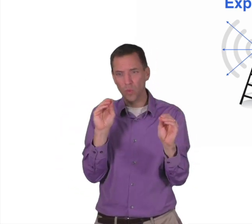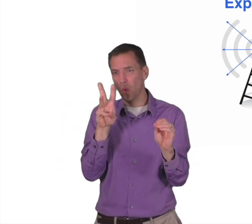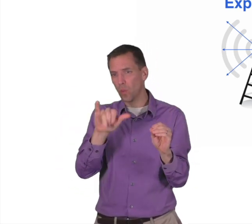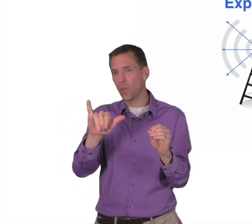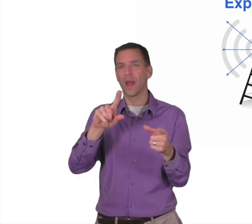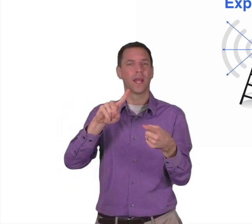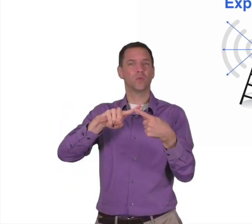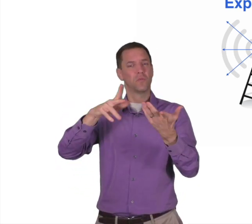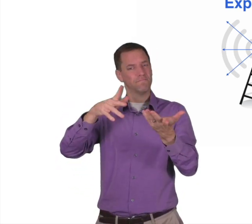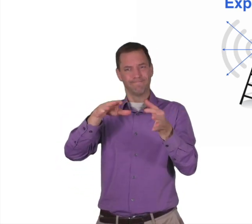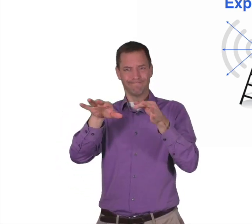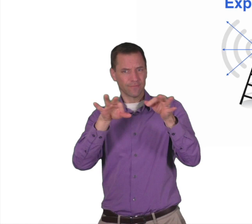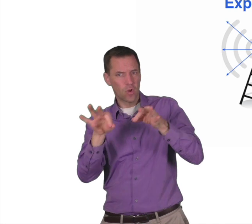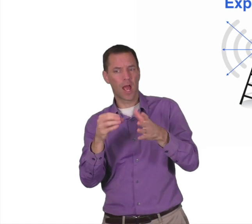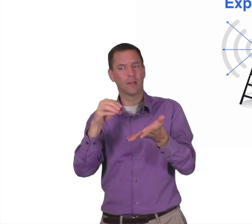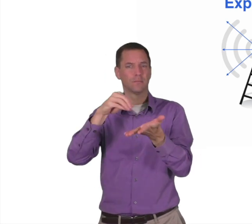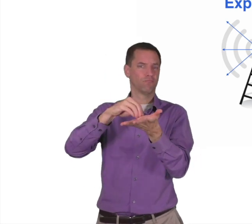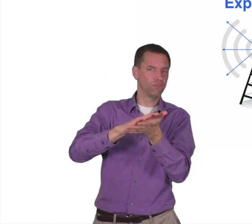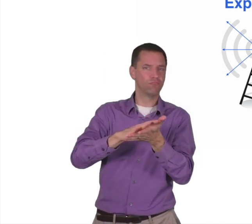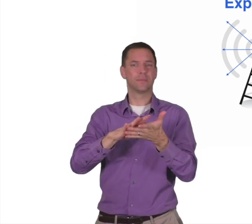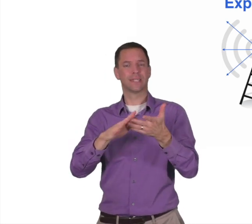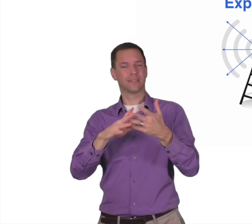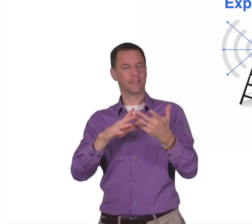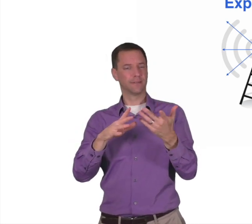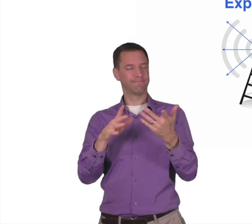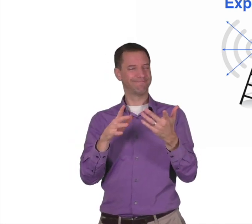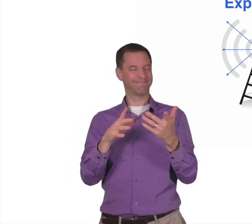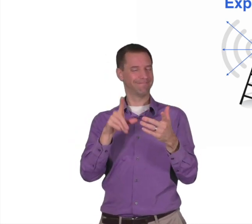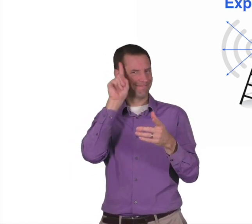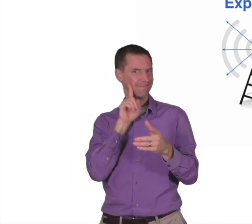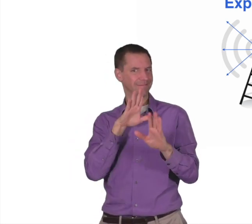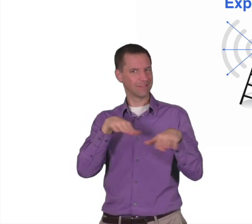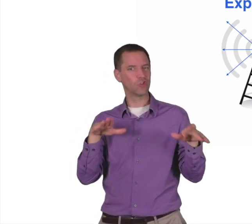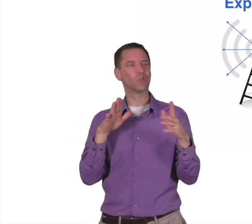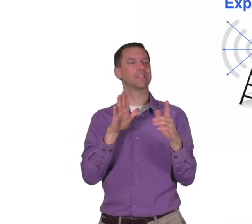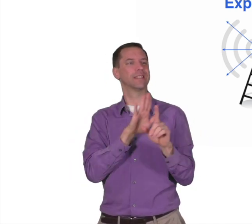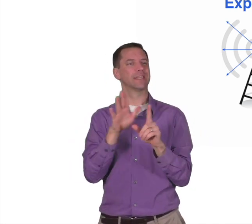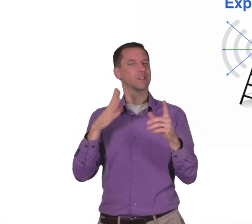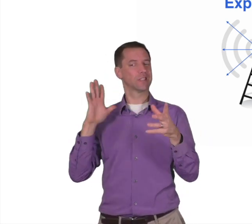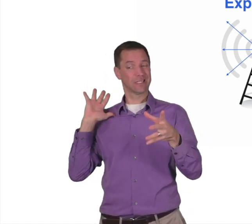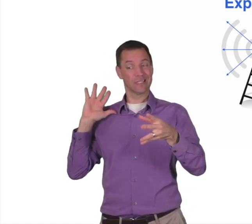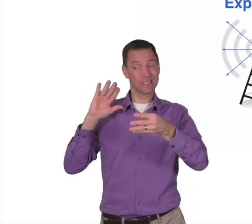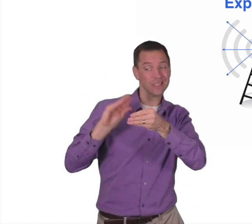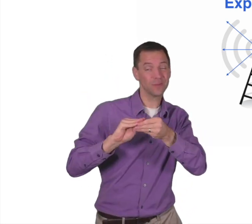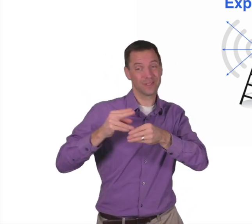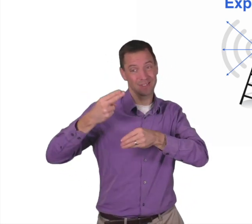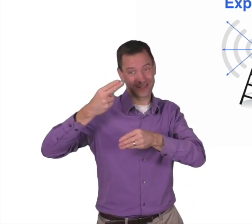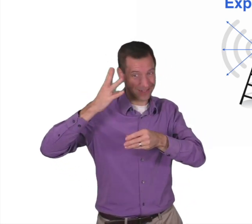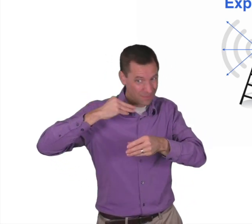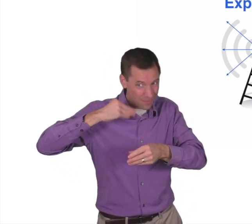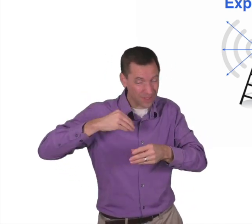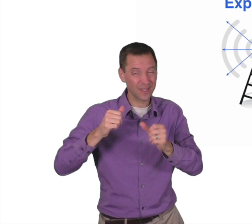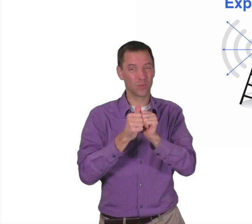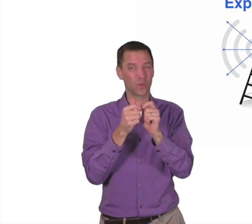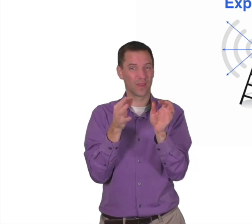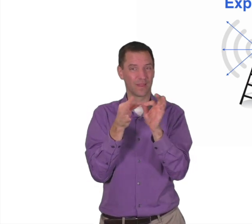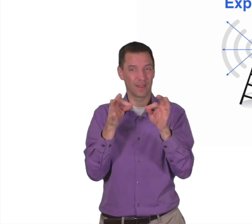far, we have had no way of describing or documenting deaf children's cumulative